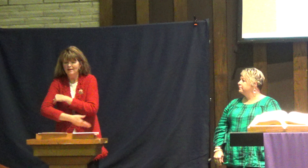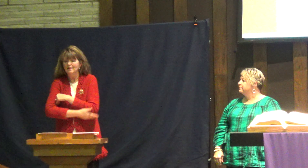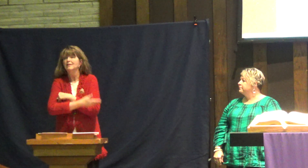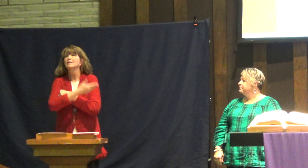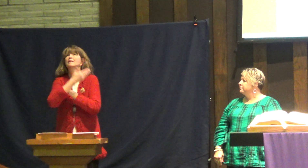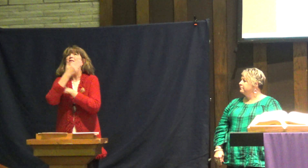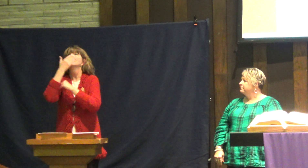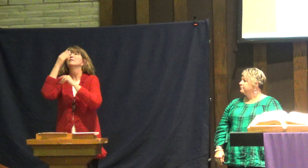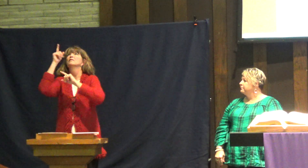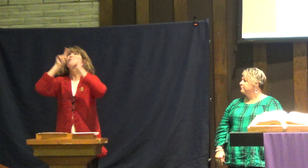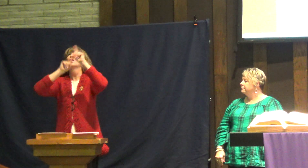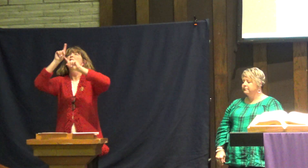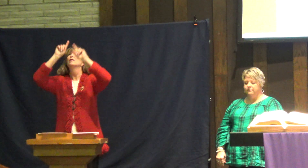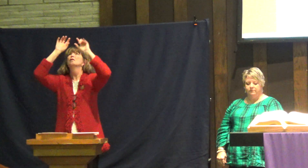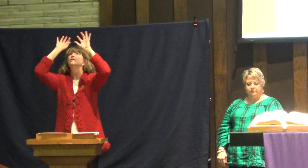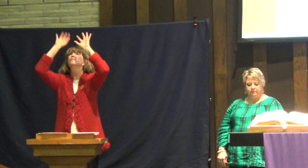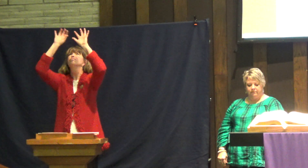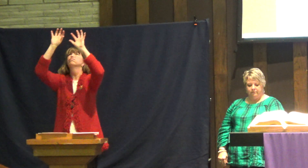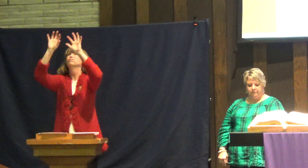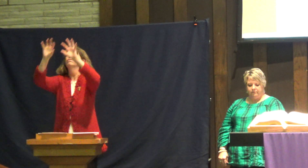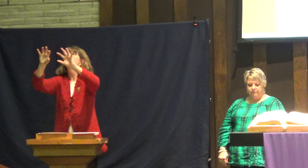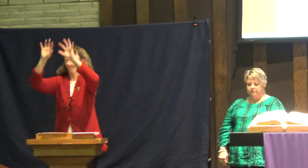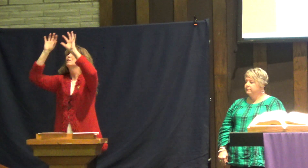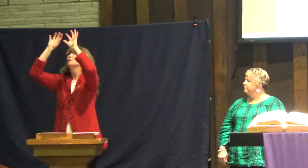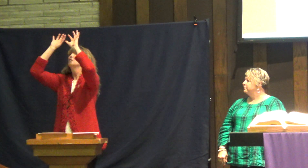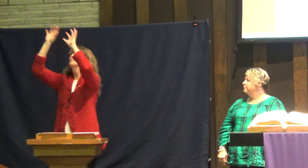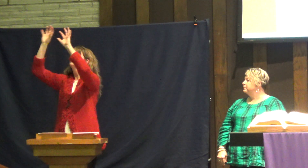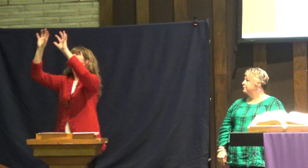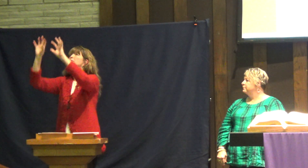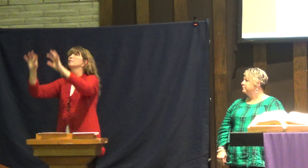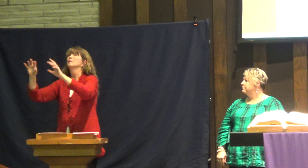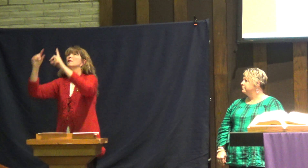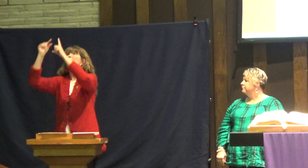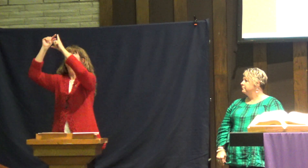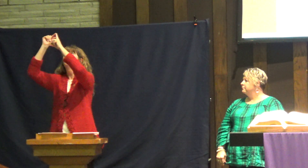During the dark, starry night,